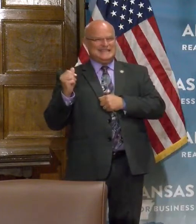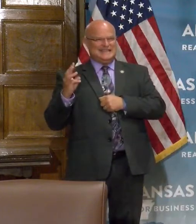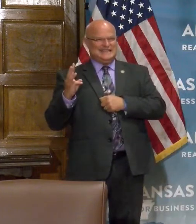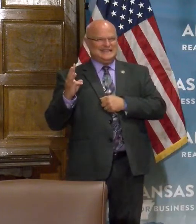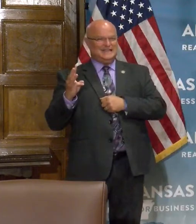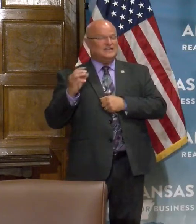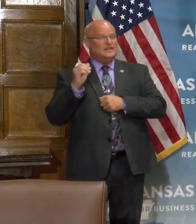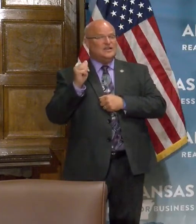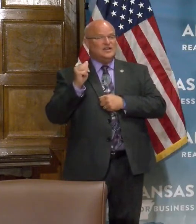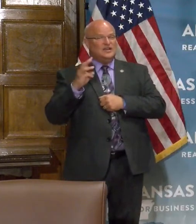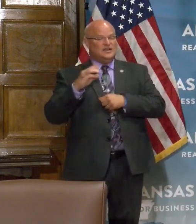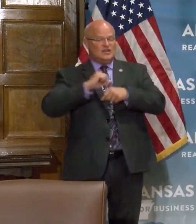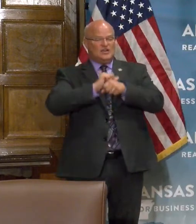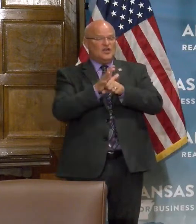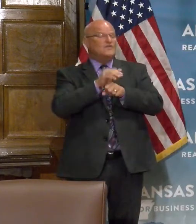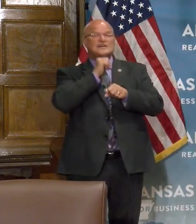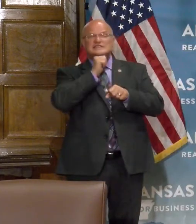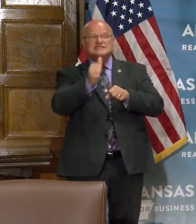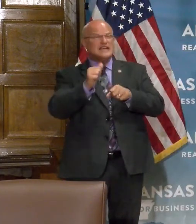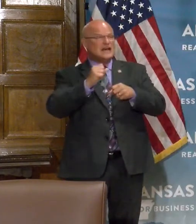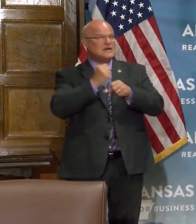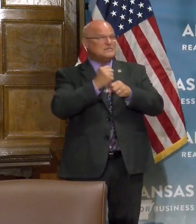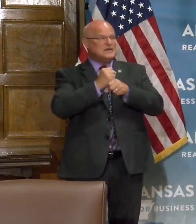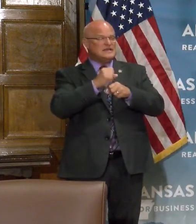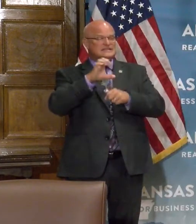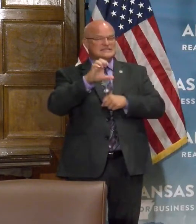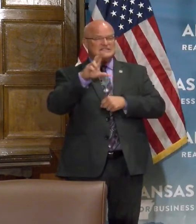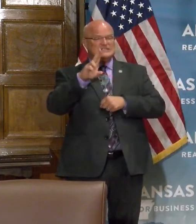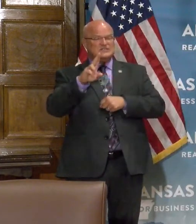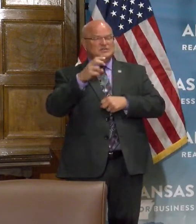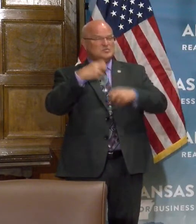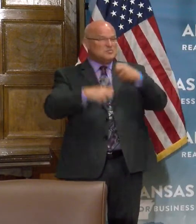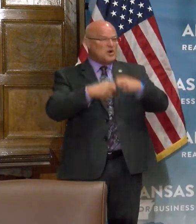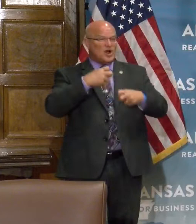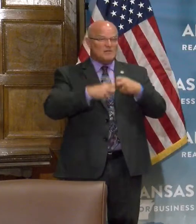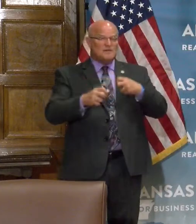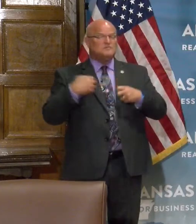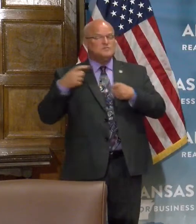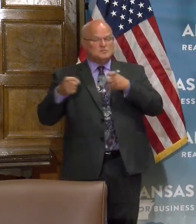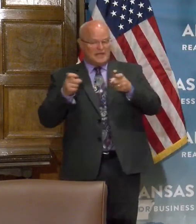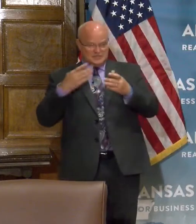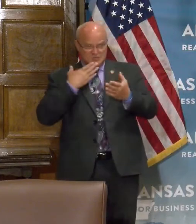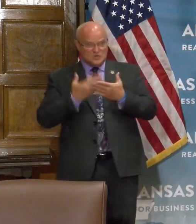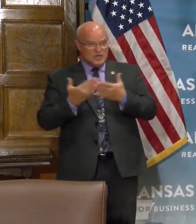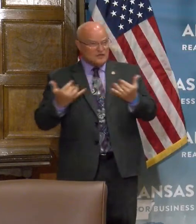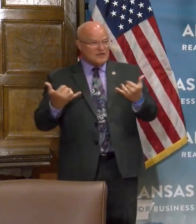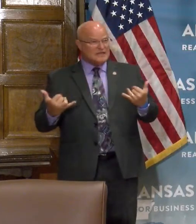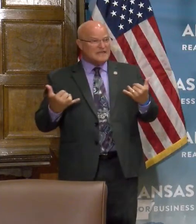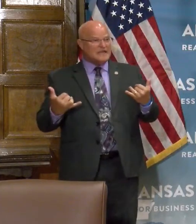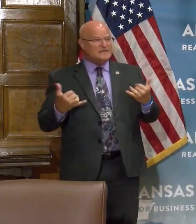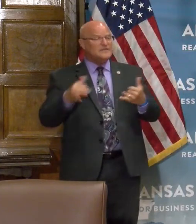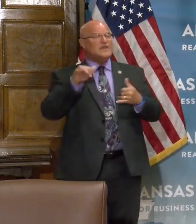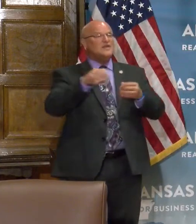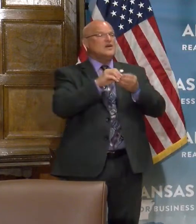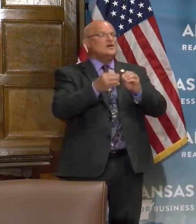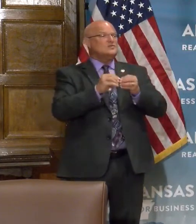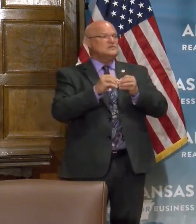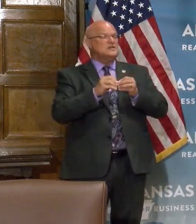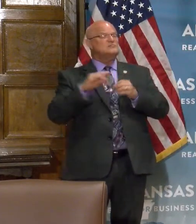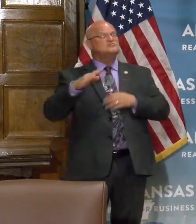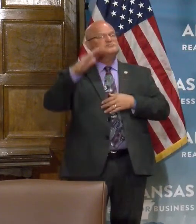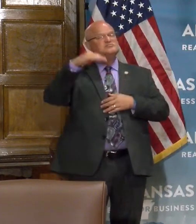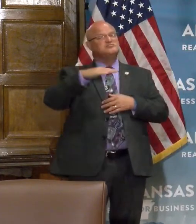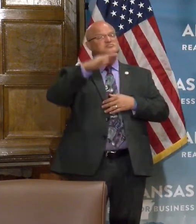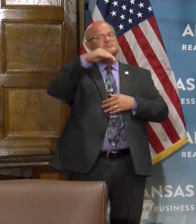hasn't created a critical care capacity problem. We're managing it well. Those numbers ebb and